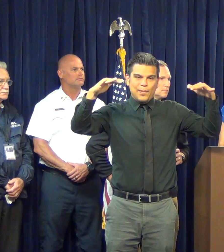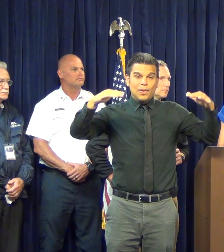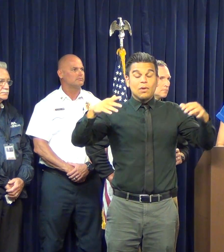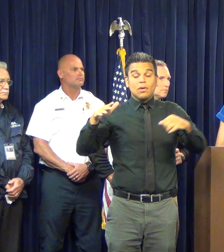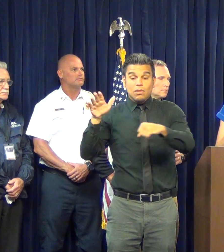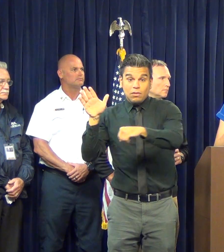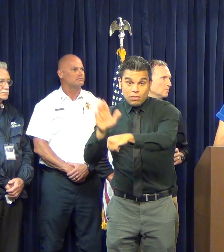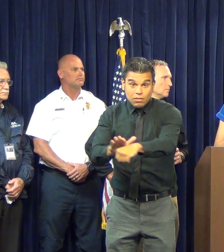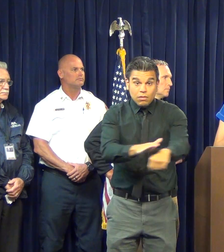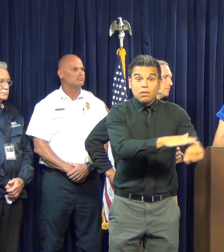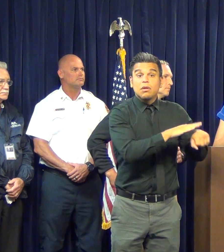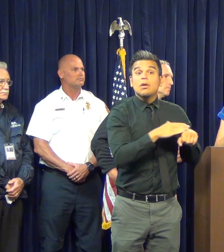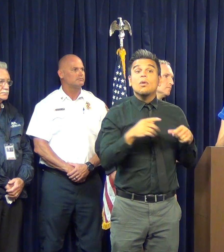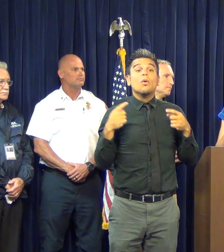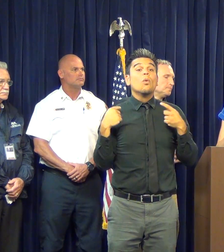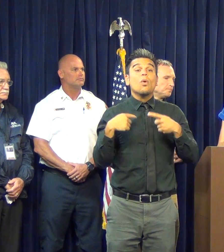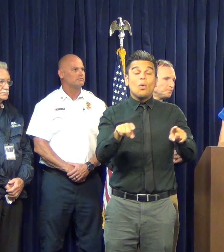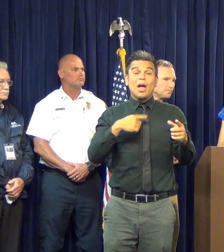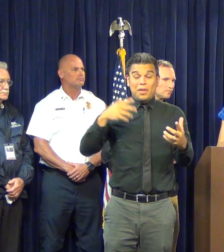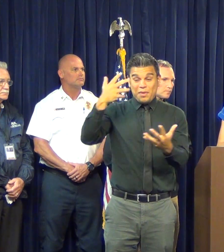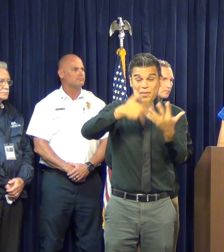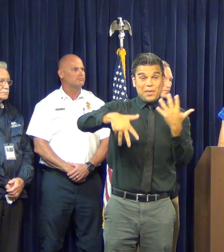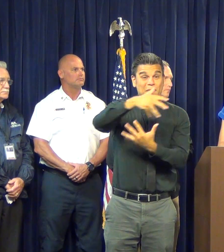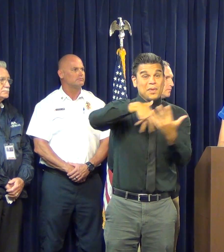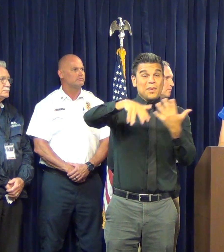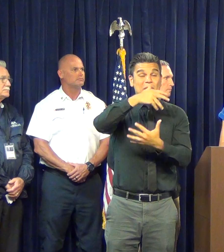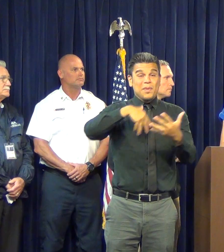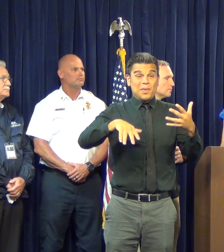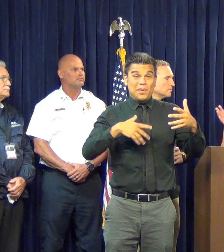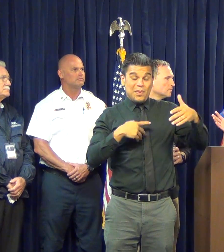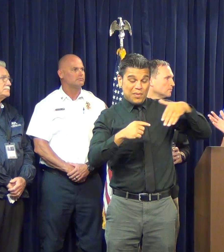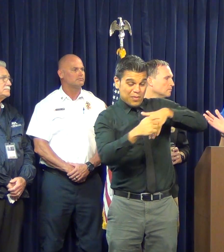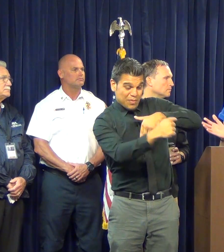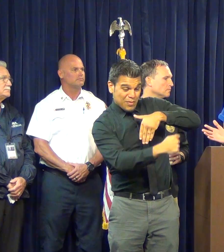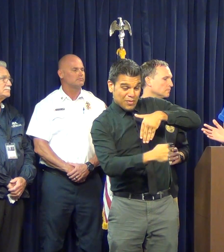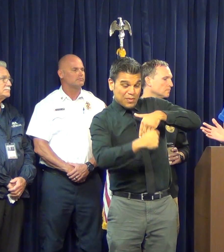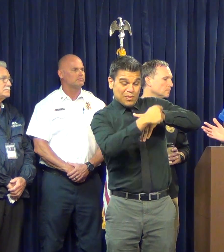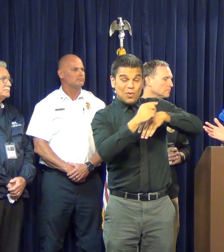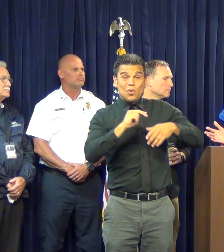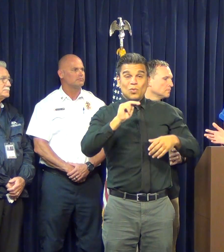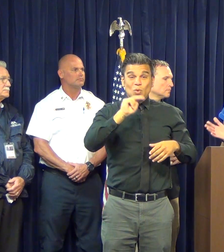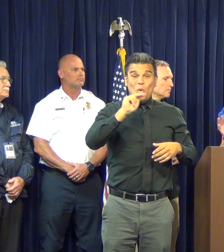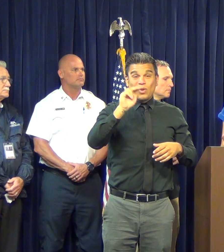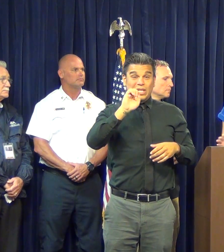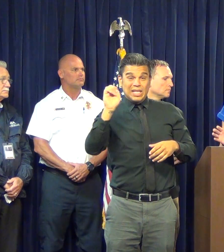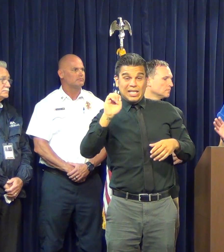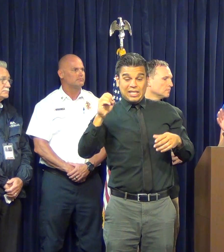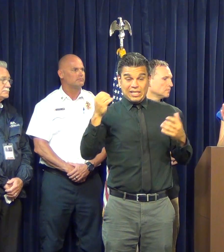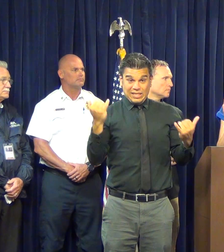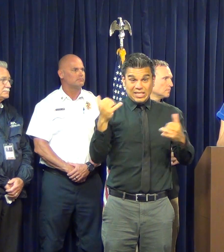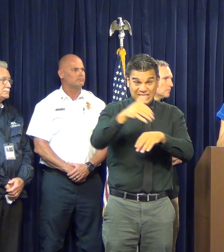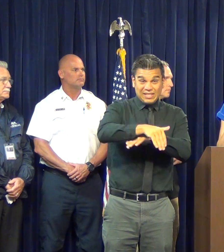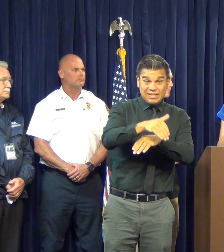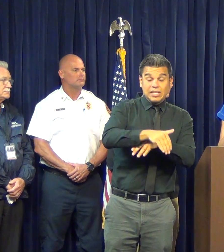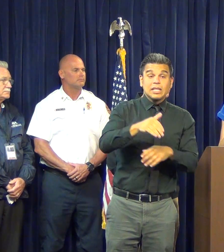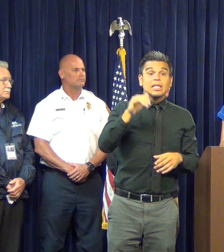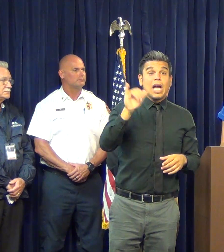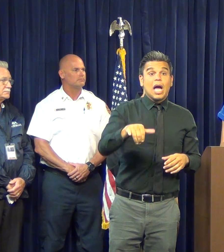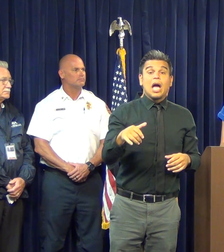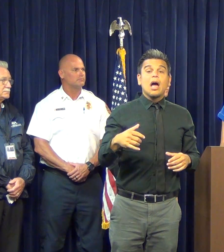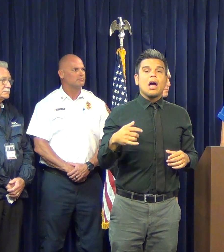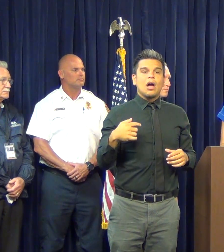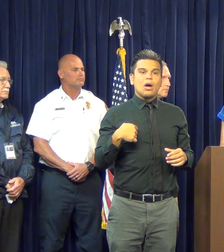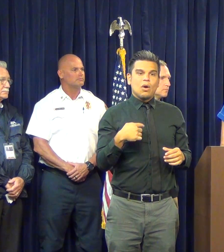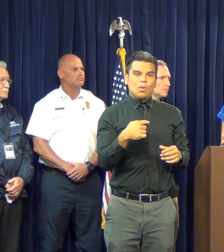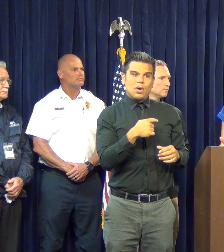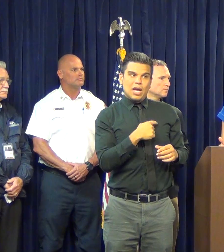caution that as the storm pushes off to our north and east as we get into this evening, we're expecting a subsiding of